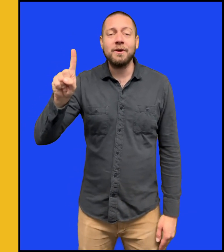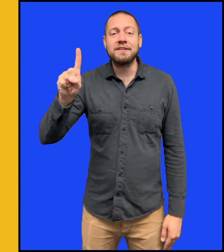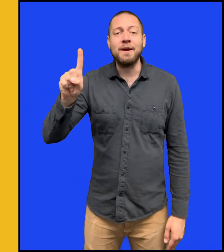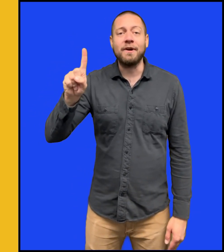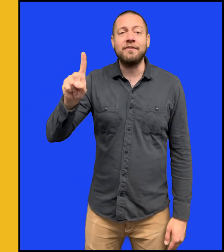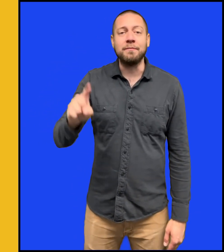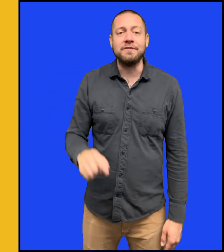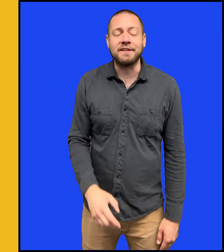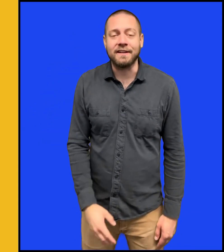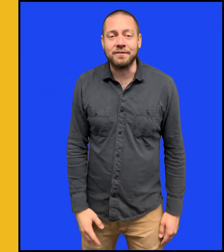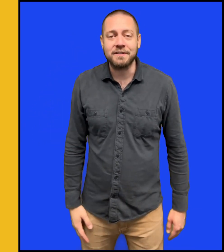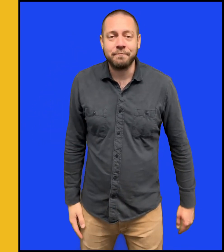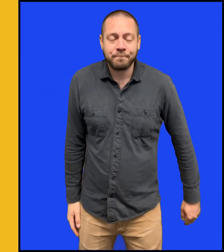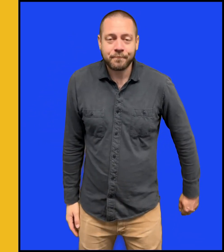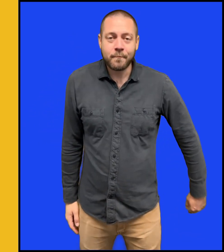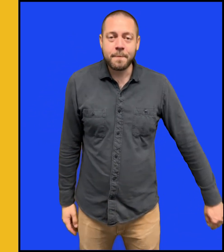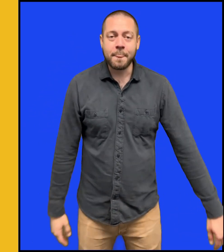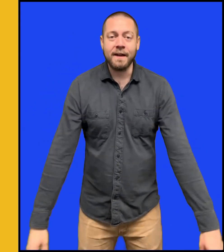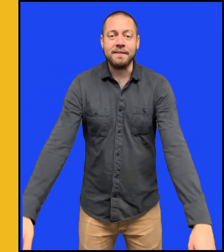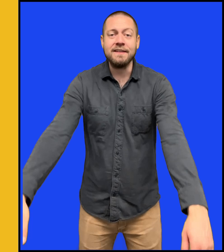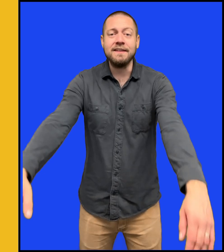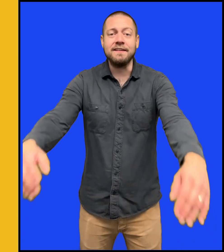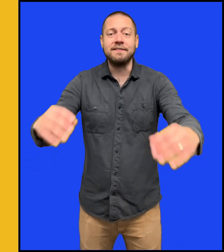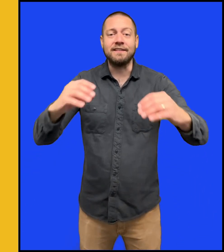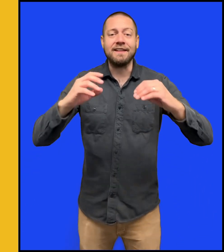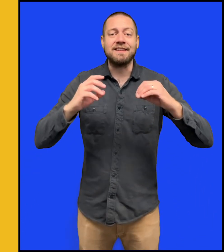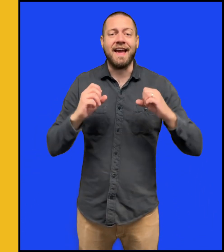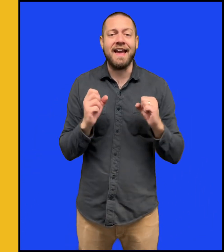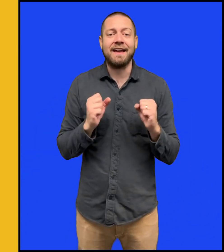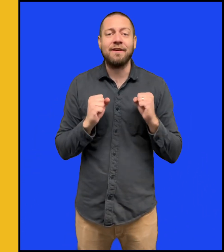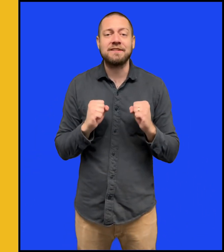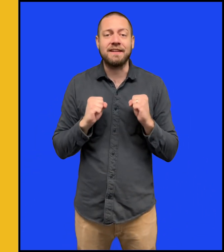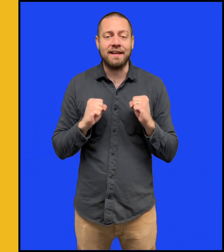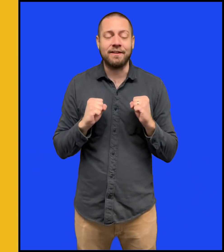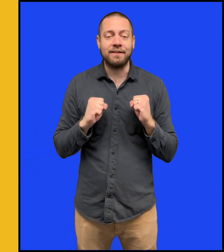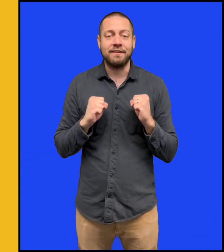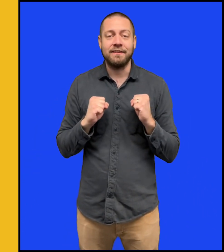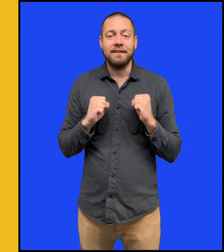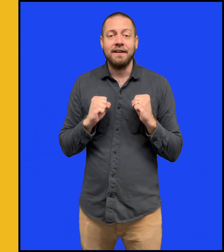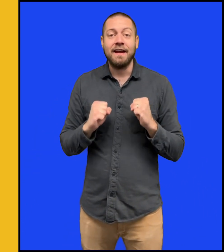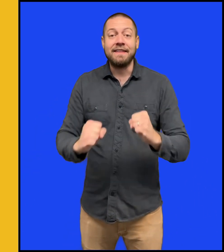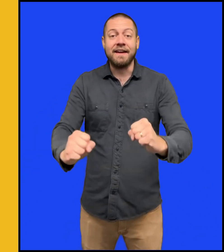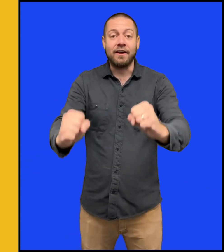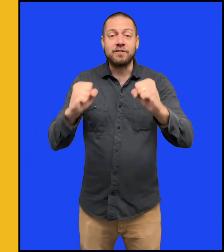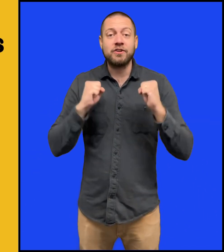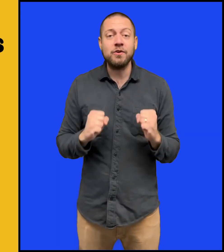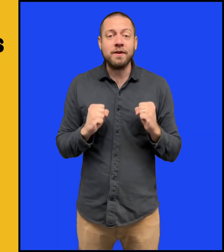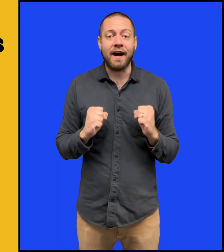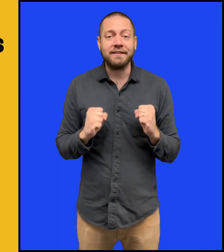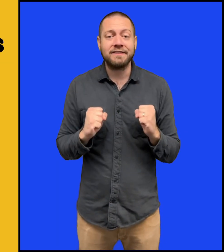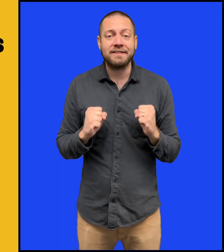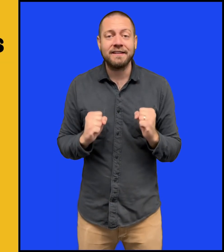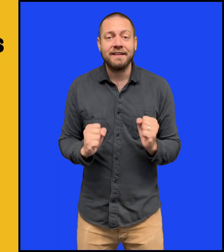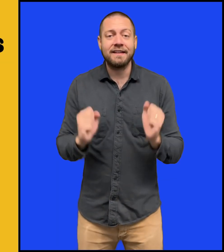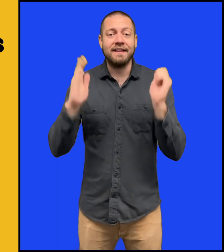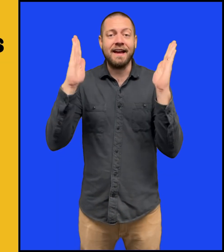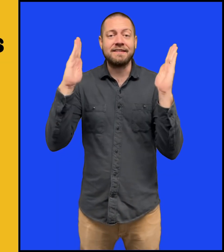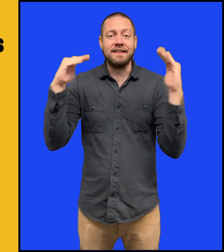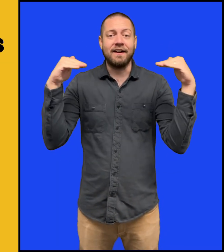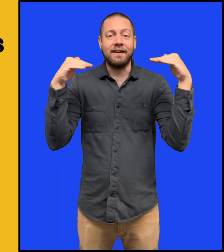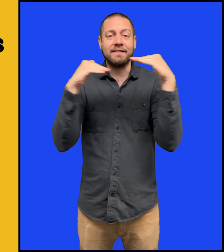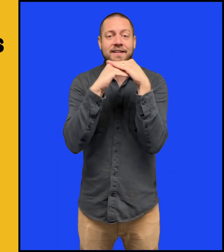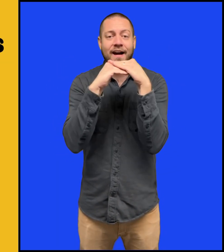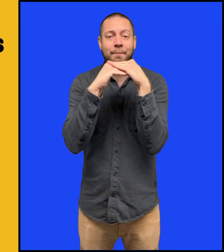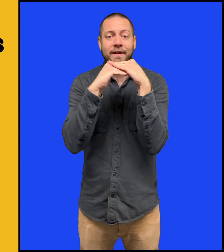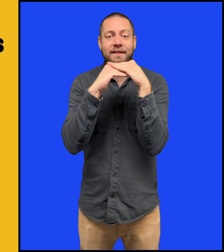one more type of music note. And these like to hang out together. And they are 2 dots